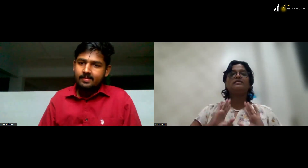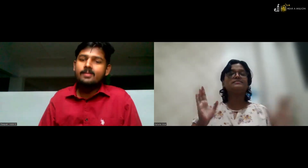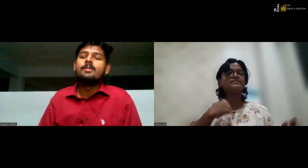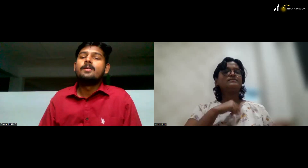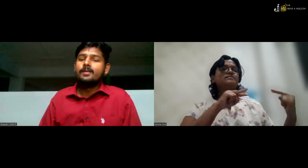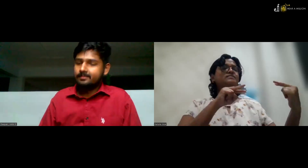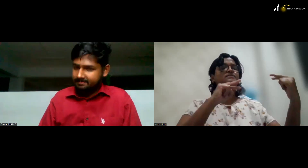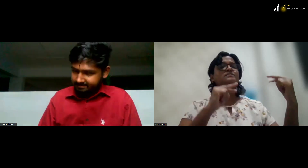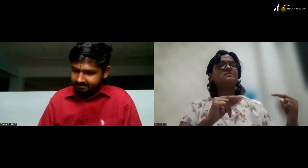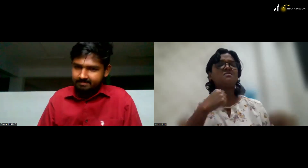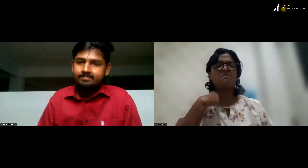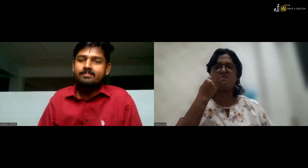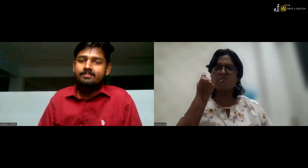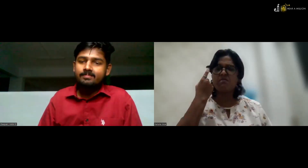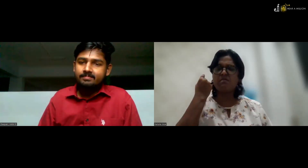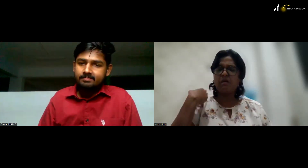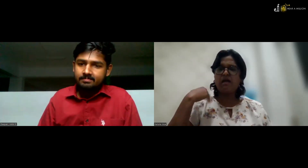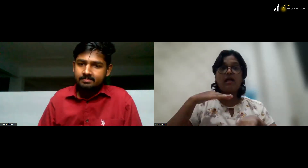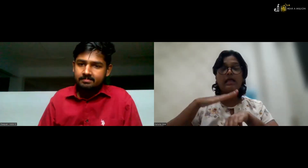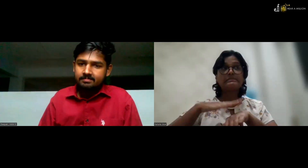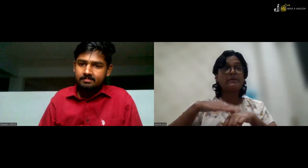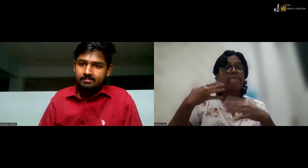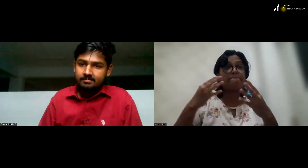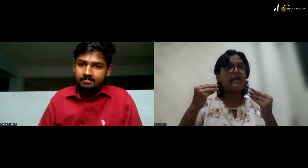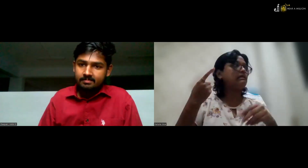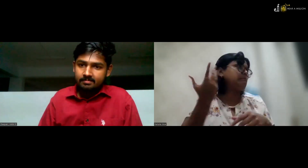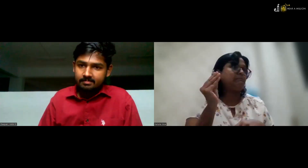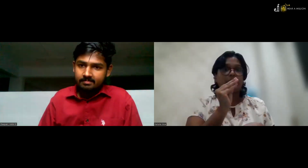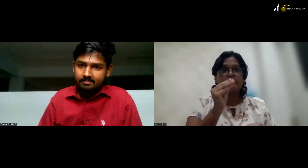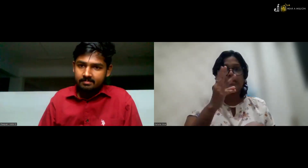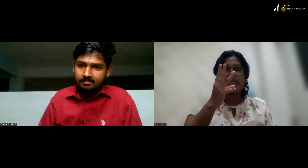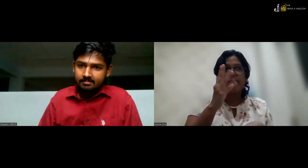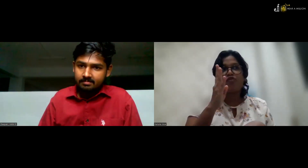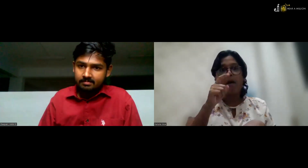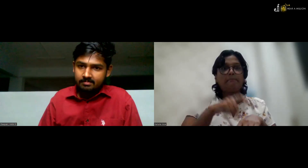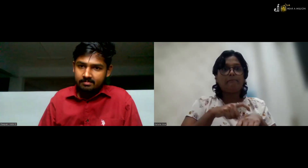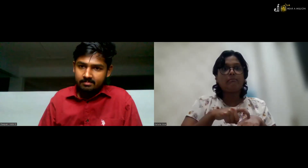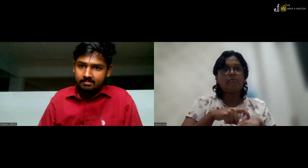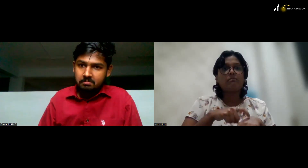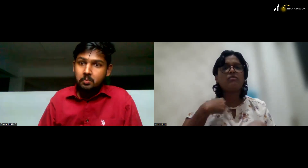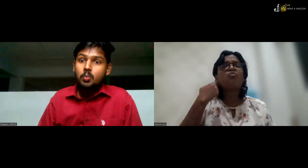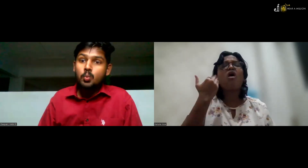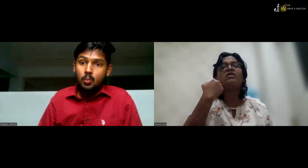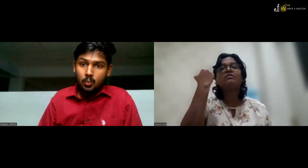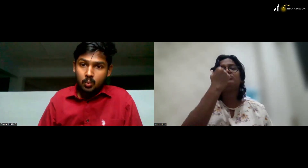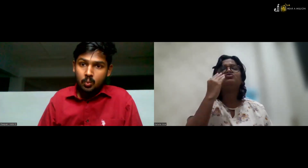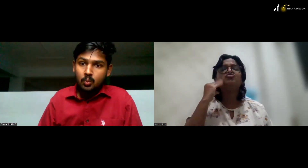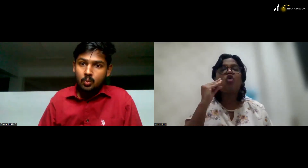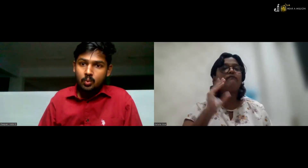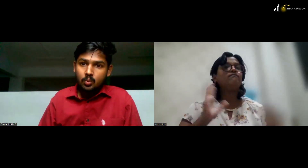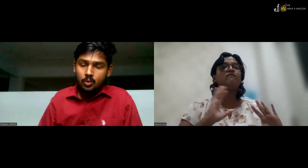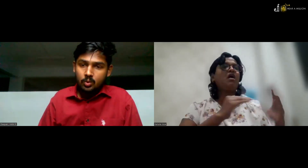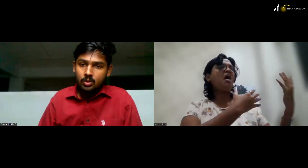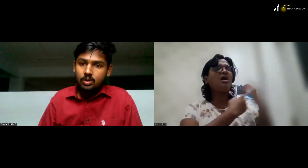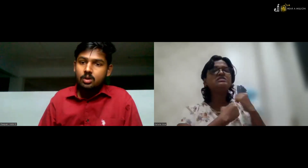strong woman, and we should be careful. So that's what I understood in my experience, and that has